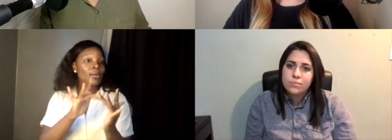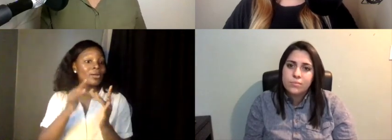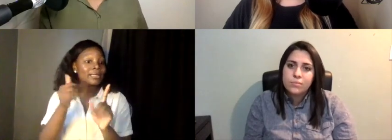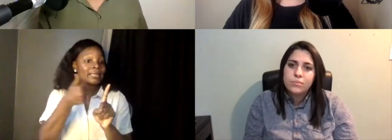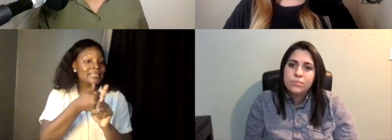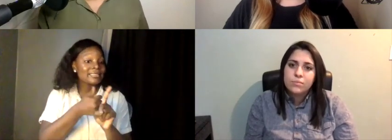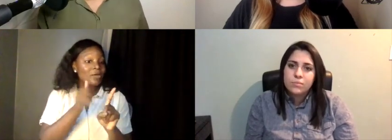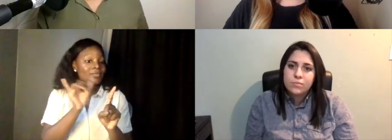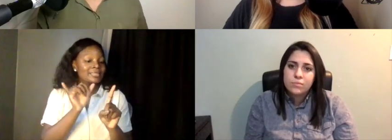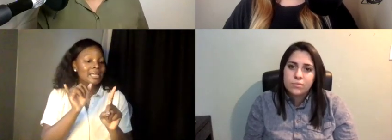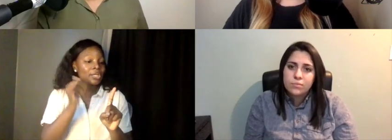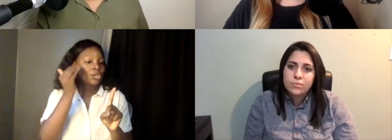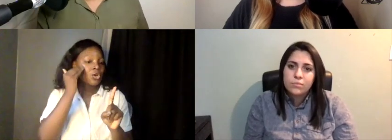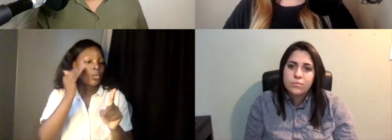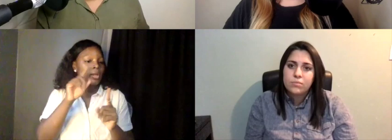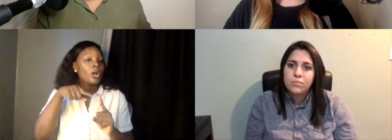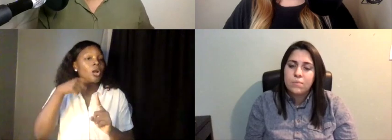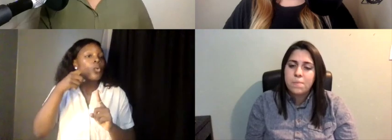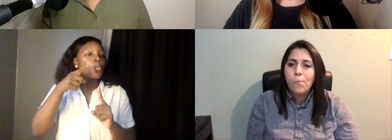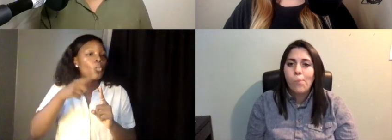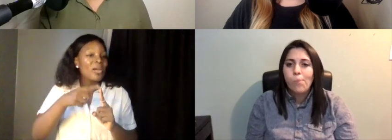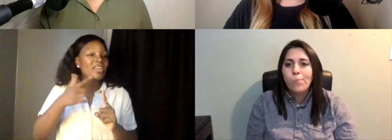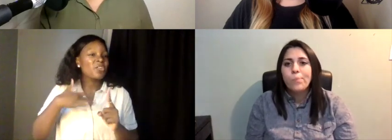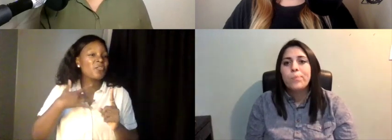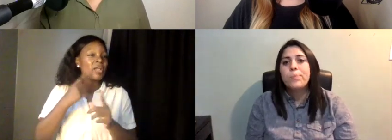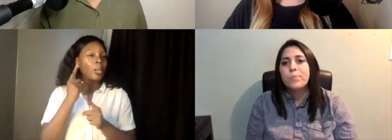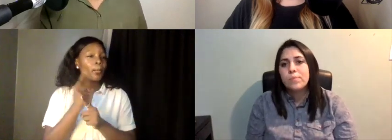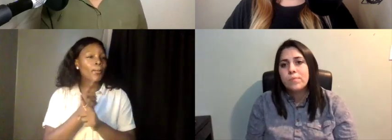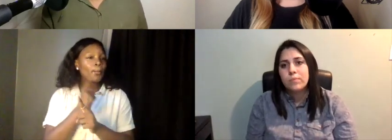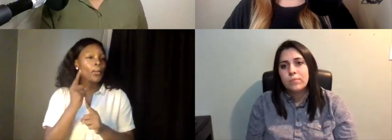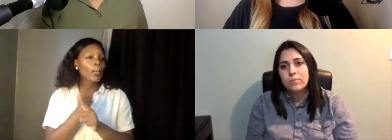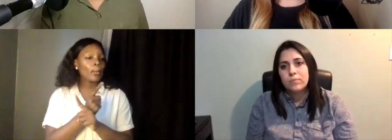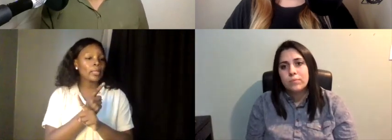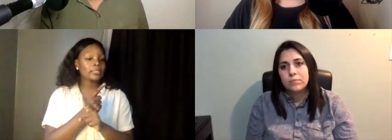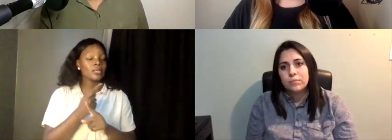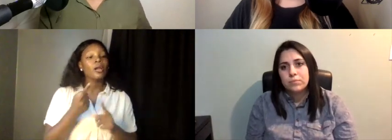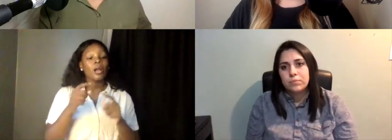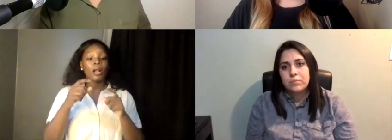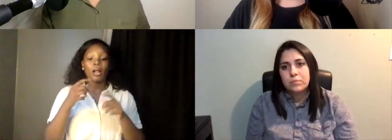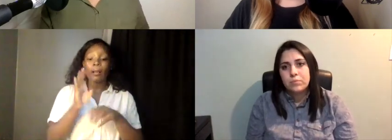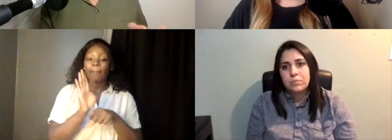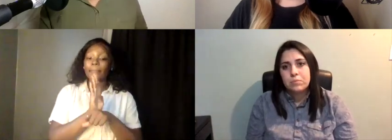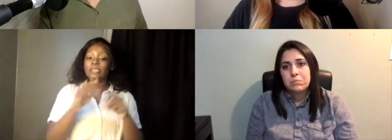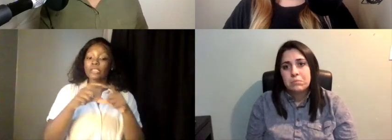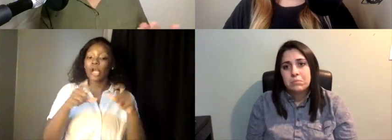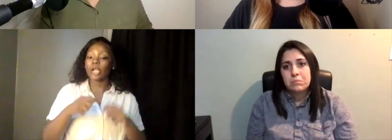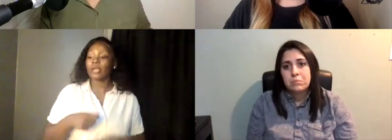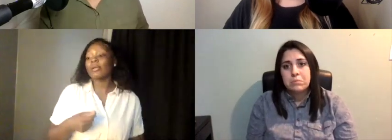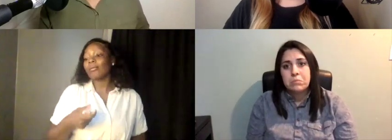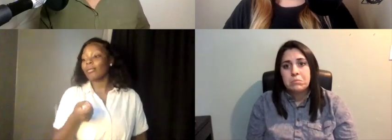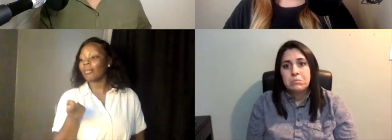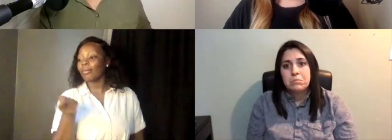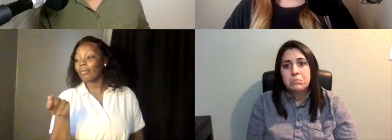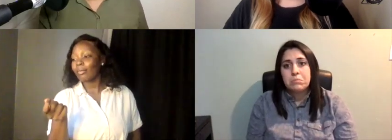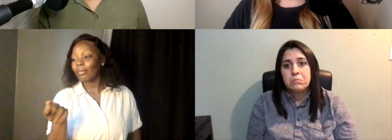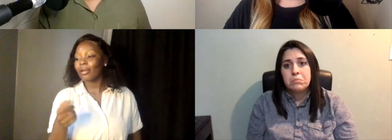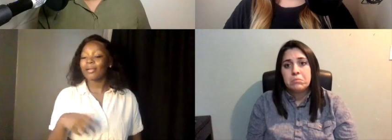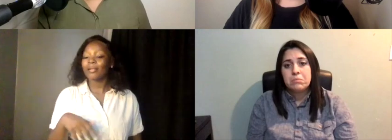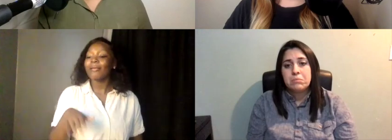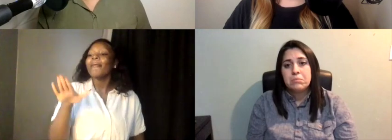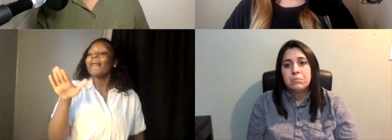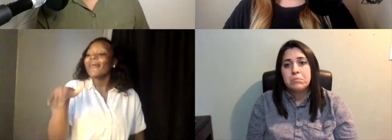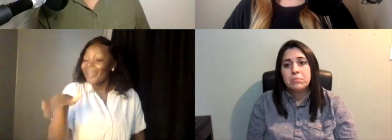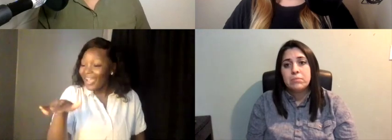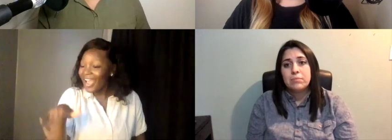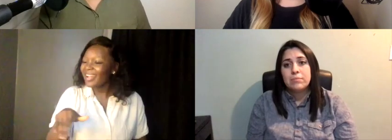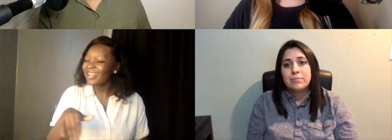it's appropriate to like slide that business card, right? Or, you know, say, hey, you know, drop that, you know, company that you've been